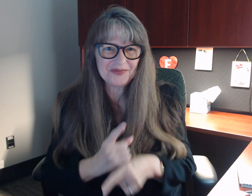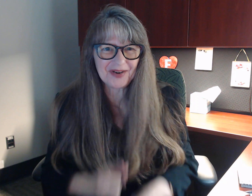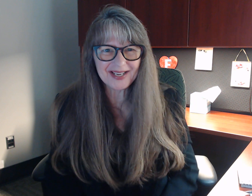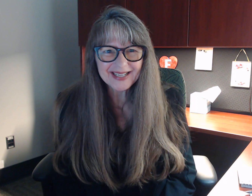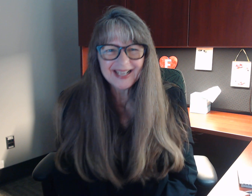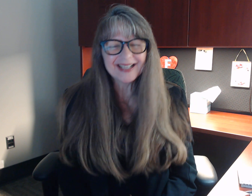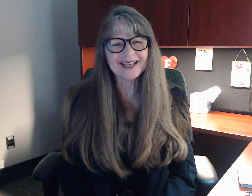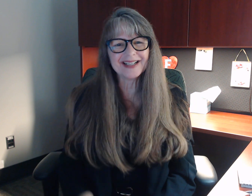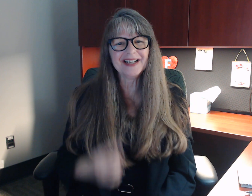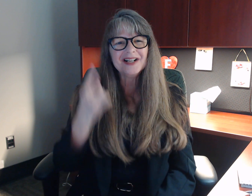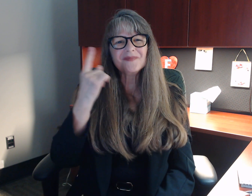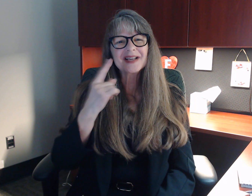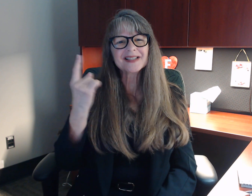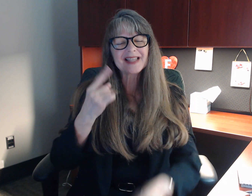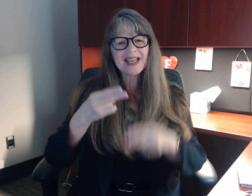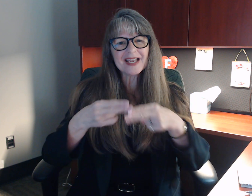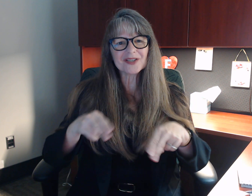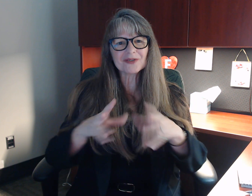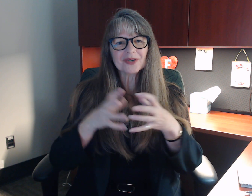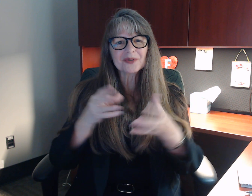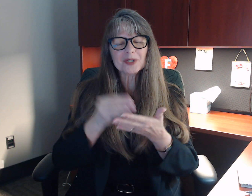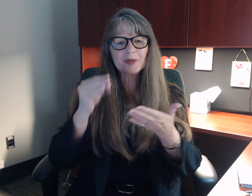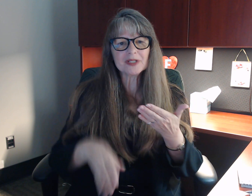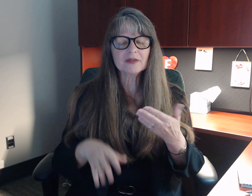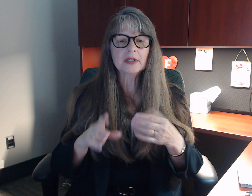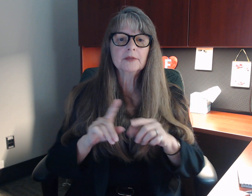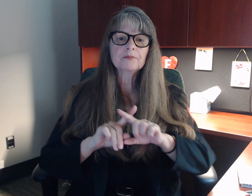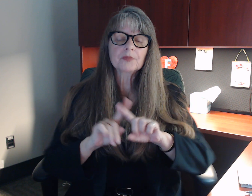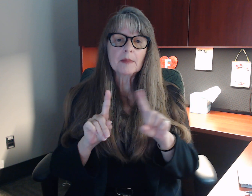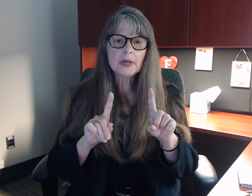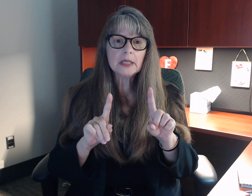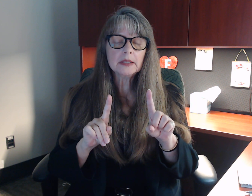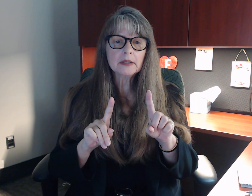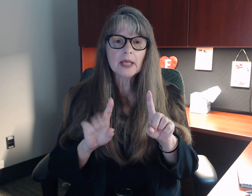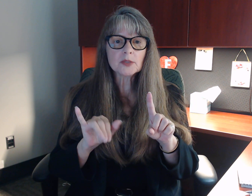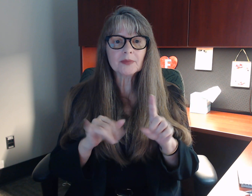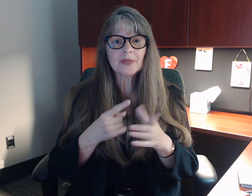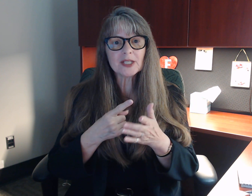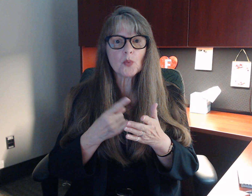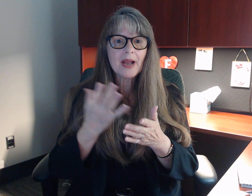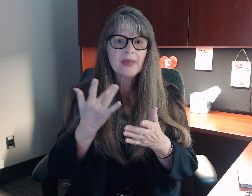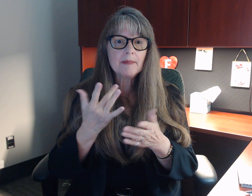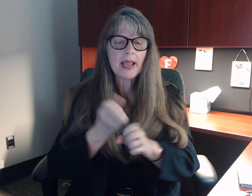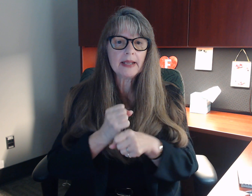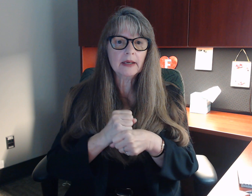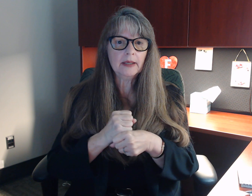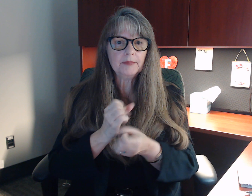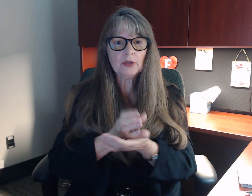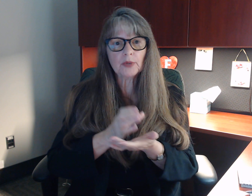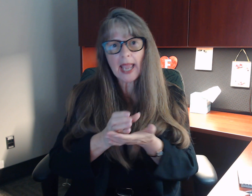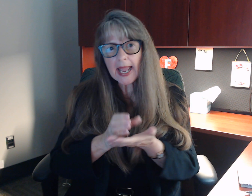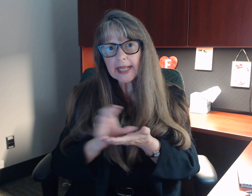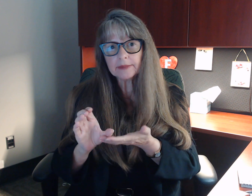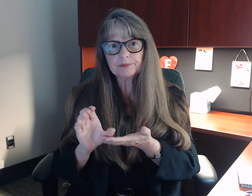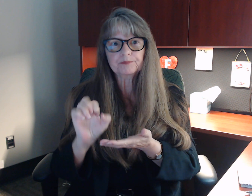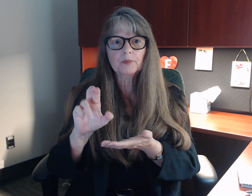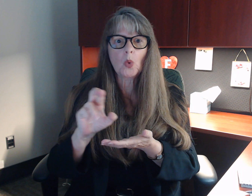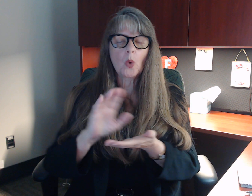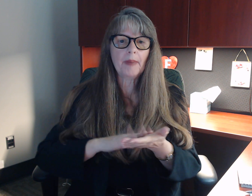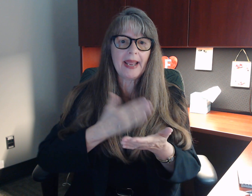right? Because the eggs are so expensive. But that's why they make either cake or